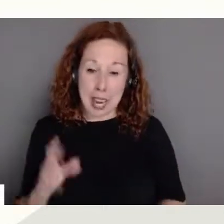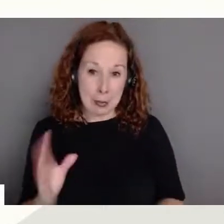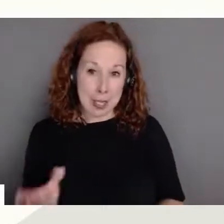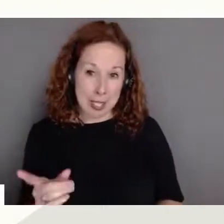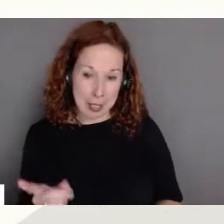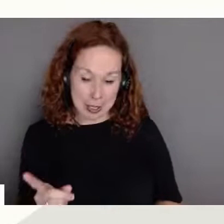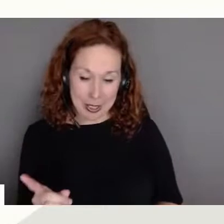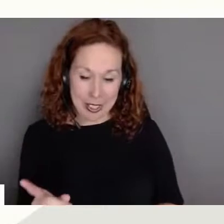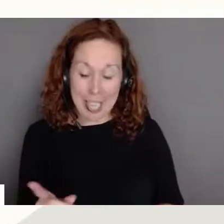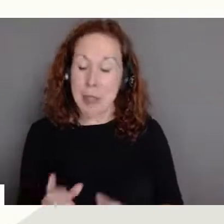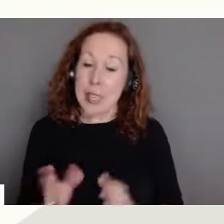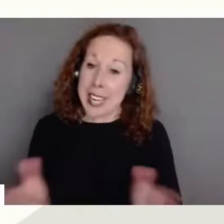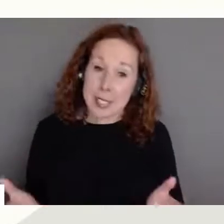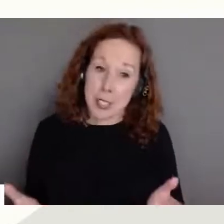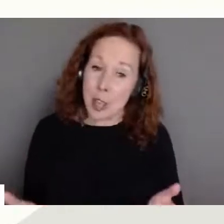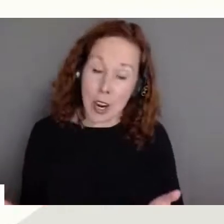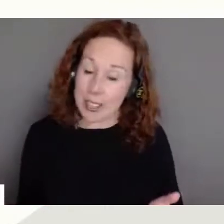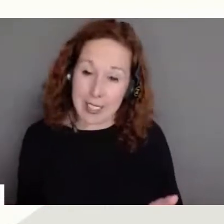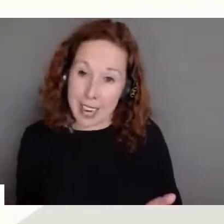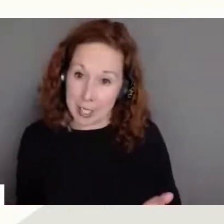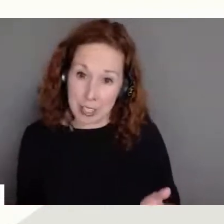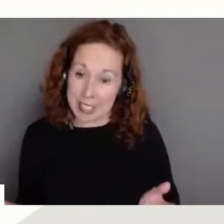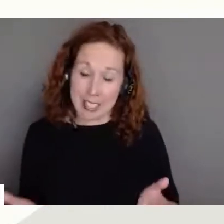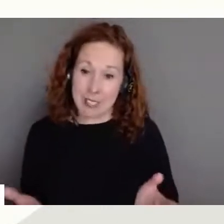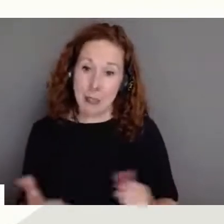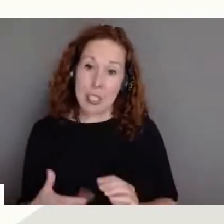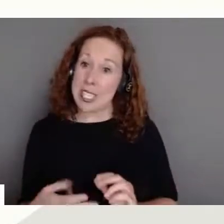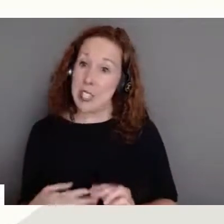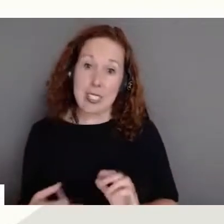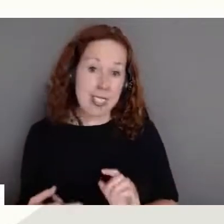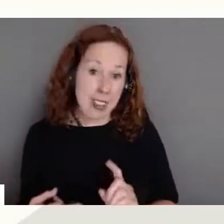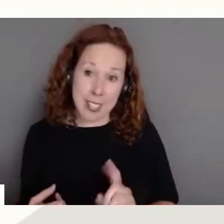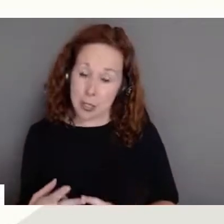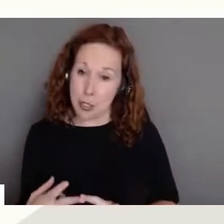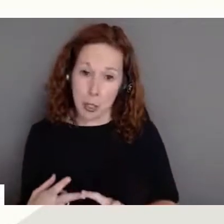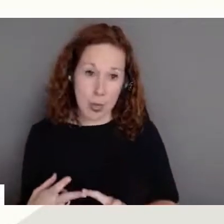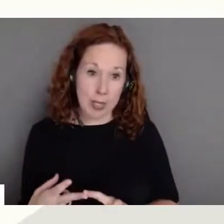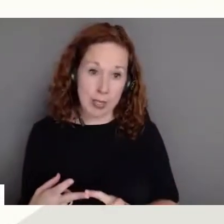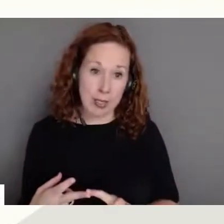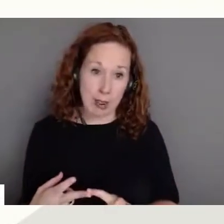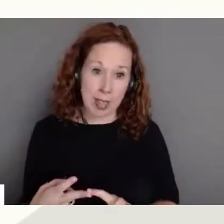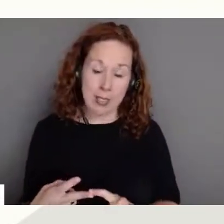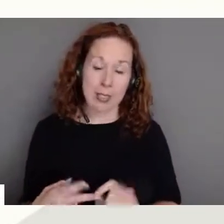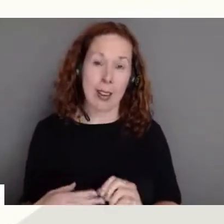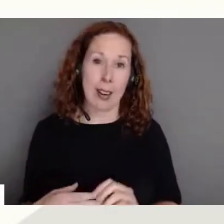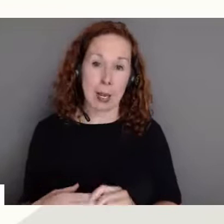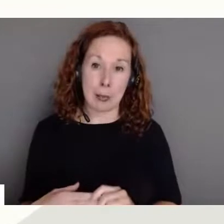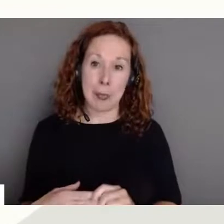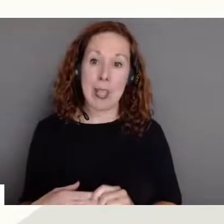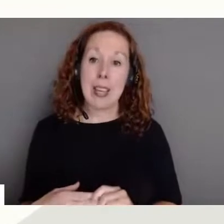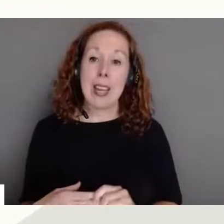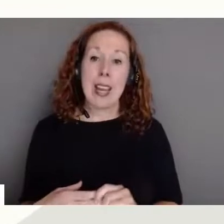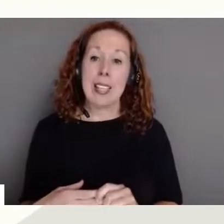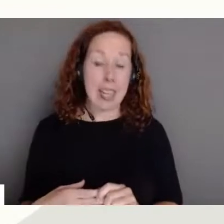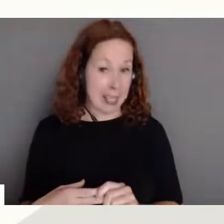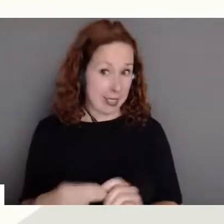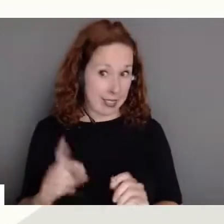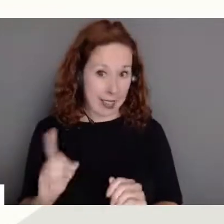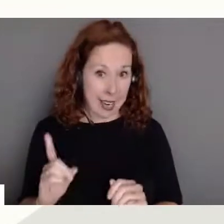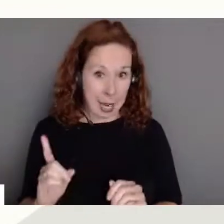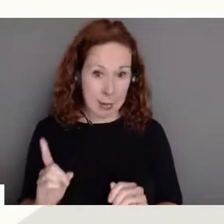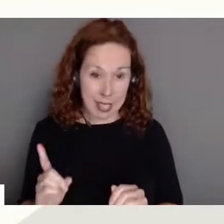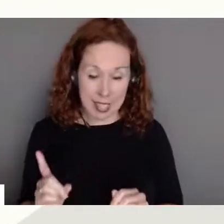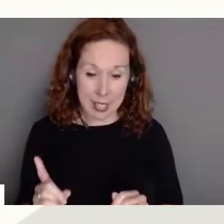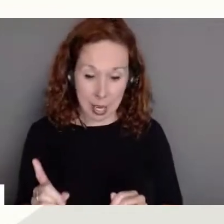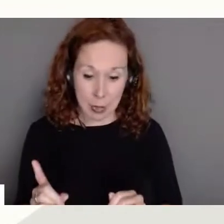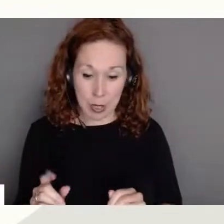For that particular, I don't get asked a lot actually for Oh, teaching okay. signs or showing signs. Oh, lucky you. Yes,